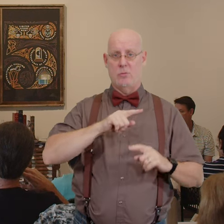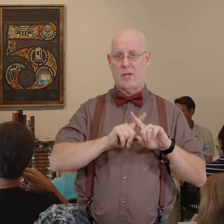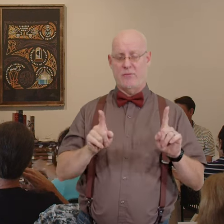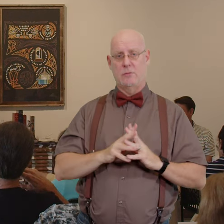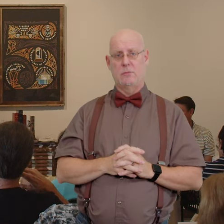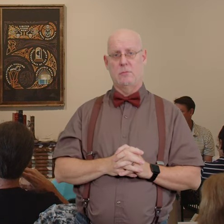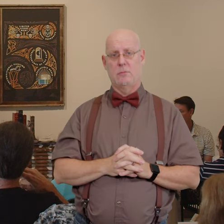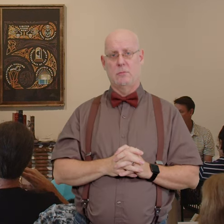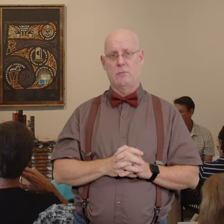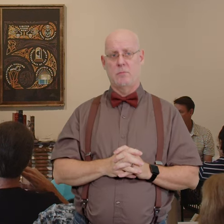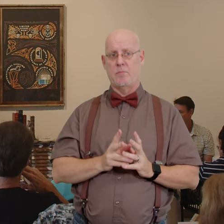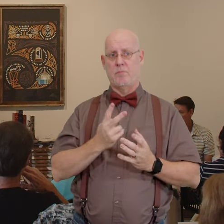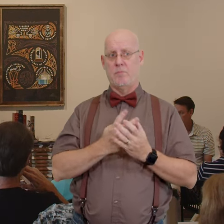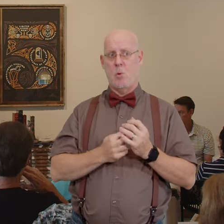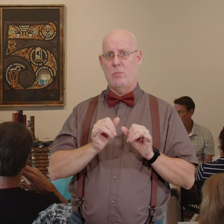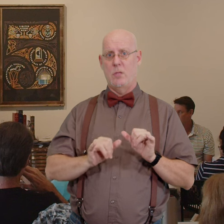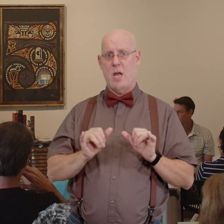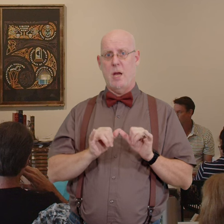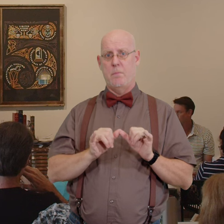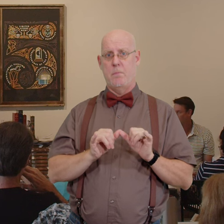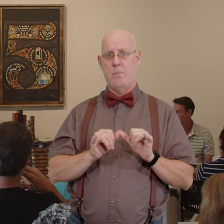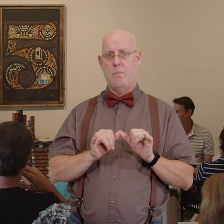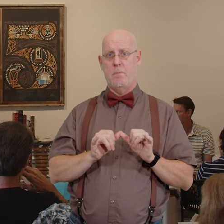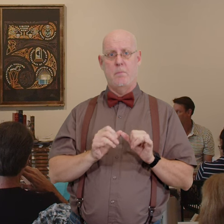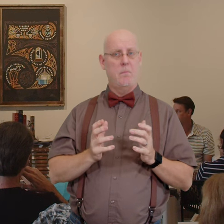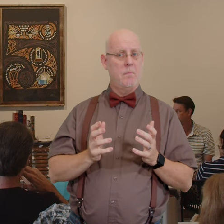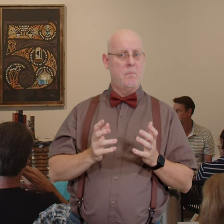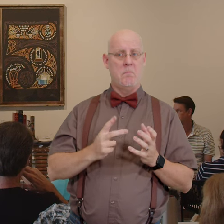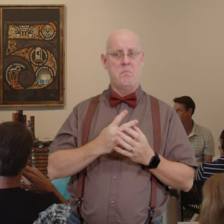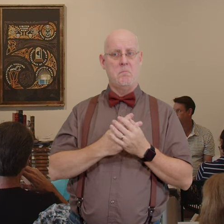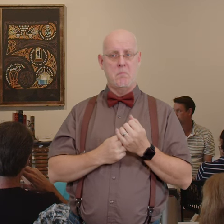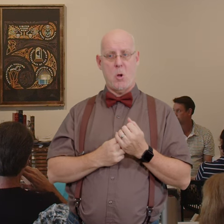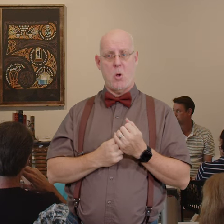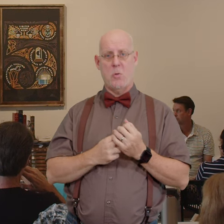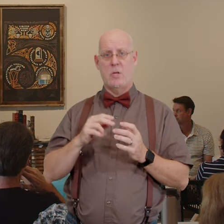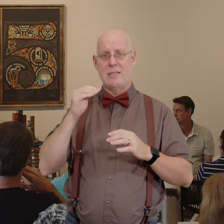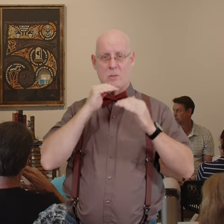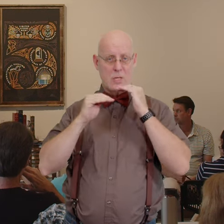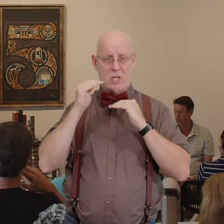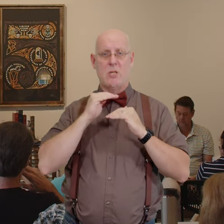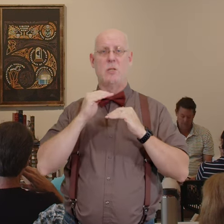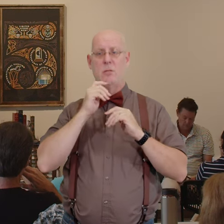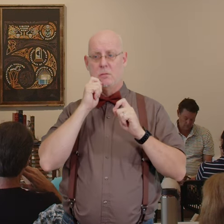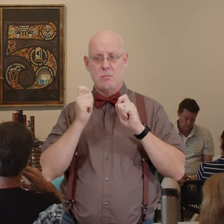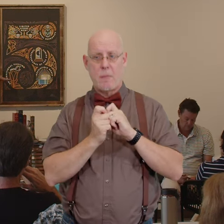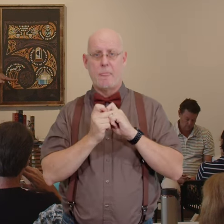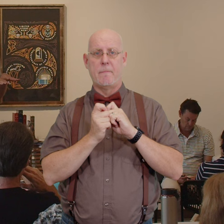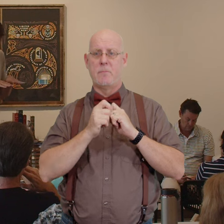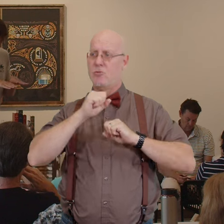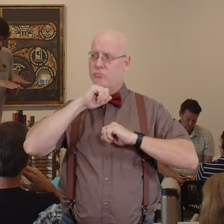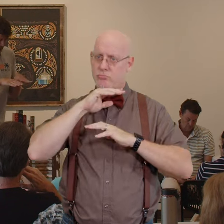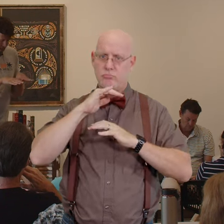Pharaoh. And they were both the same. They were both swindlers and deceivers